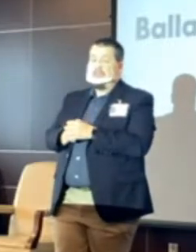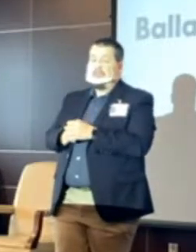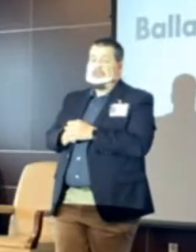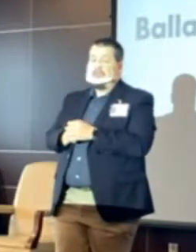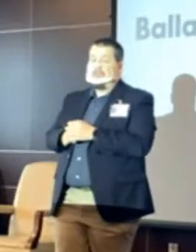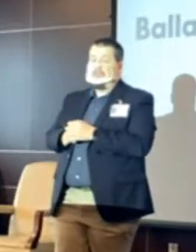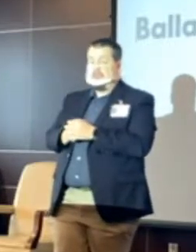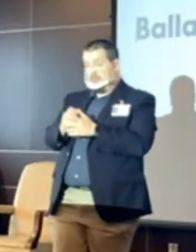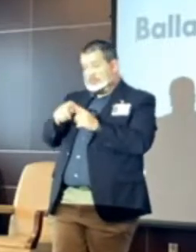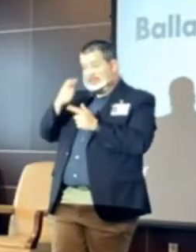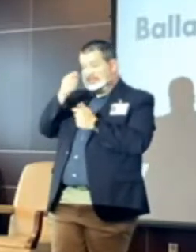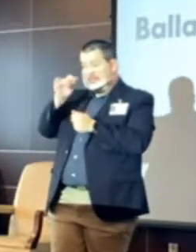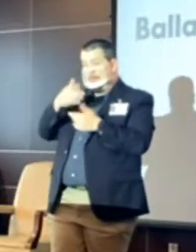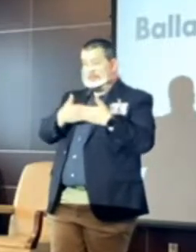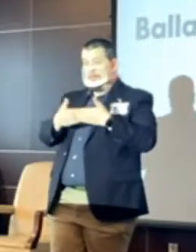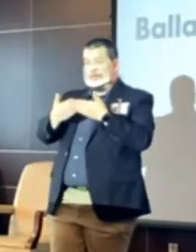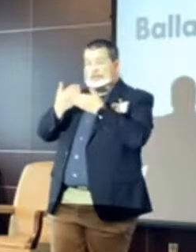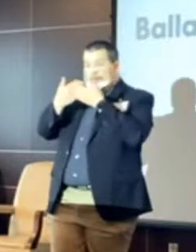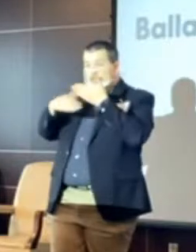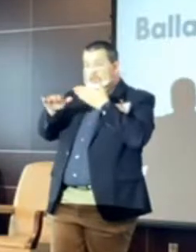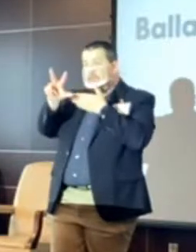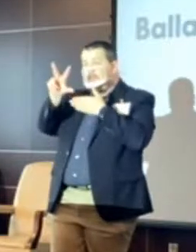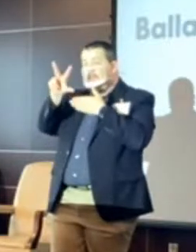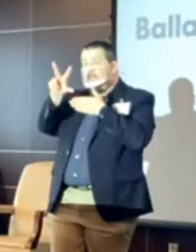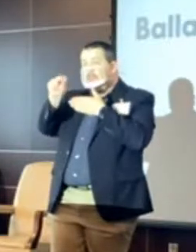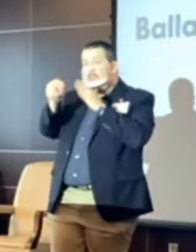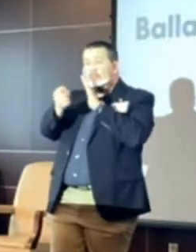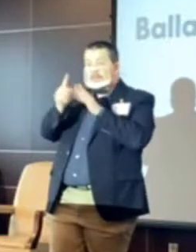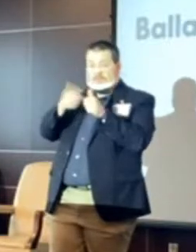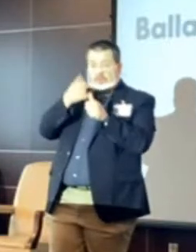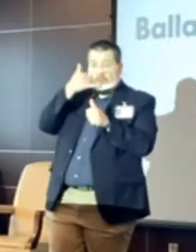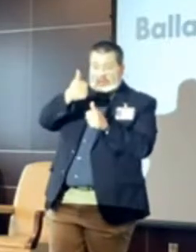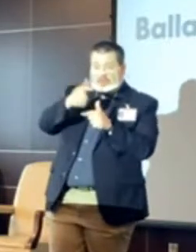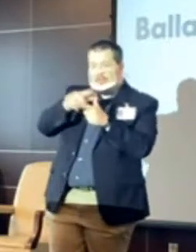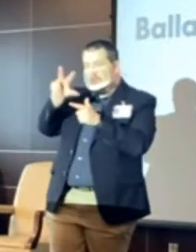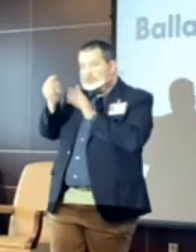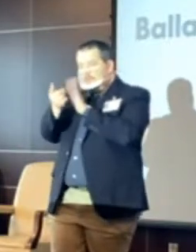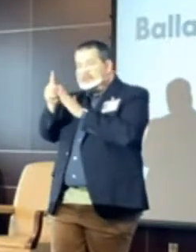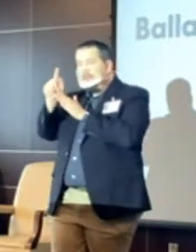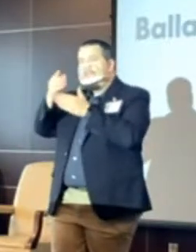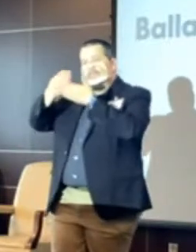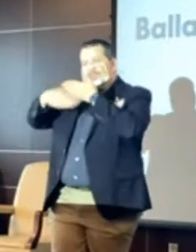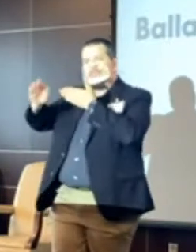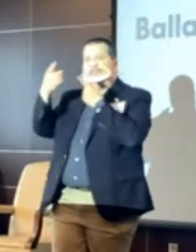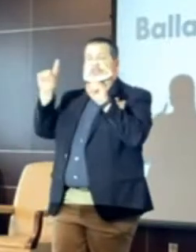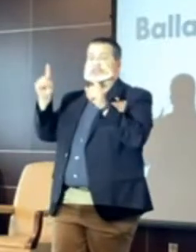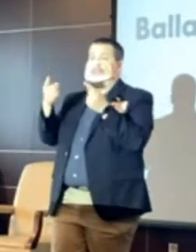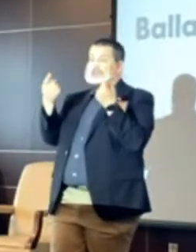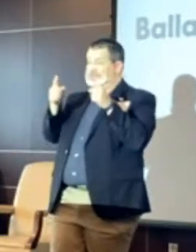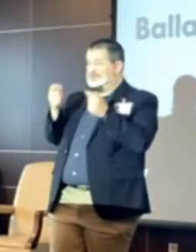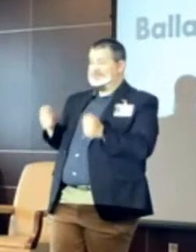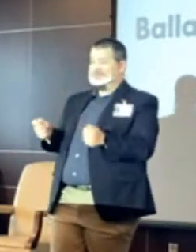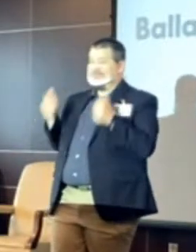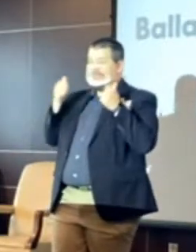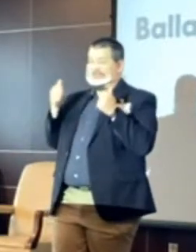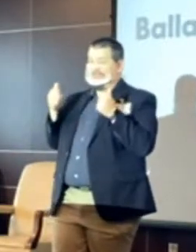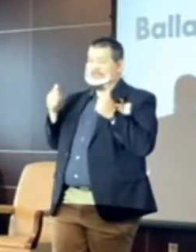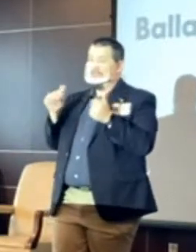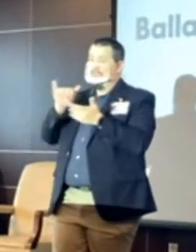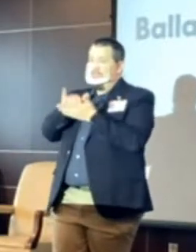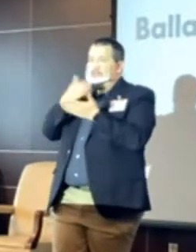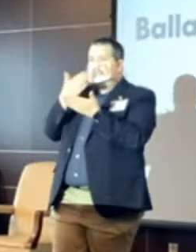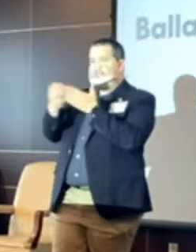And interestingly, the baby was born within 30 minutes of the call coming in to EMS. So happened very, very quickly. That's just a